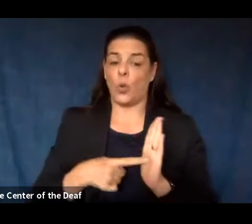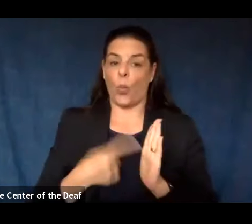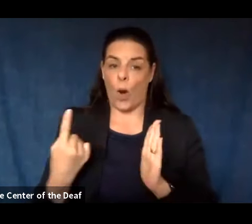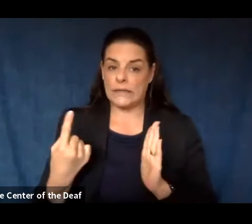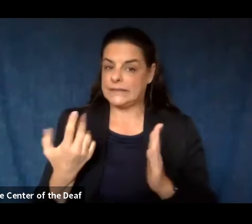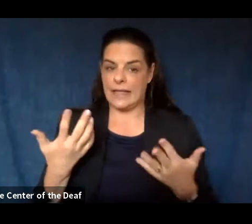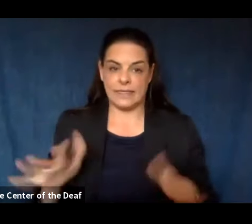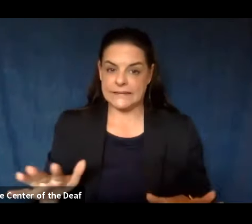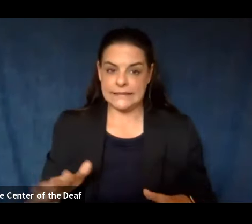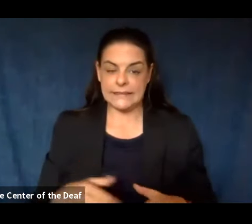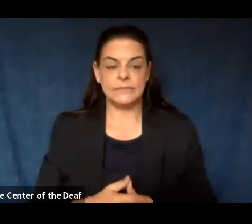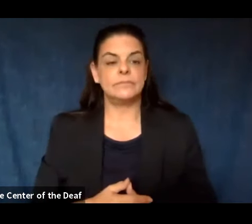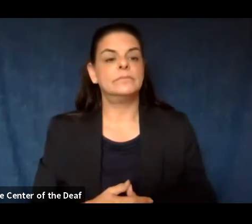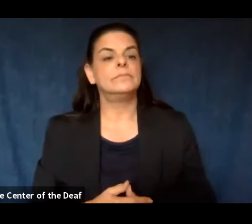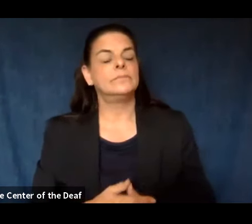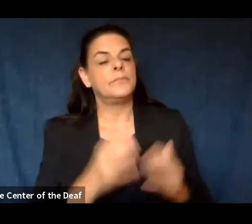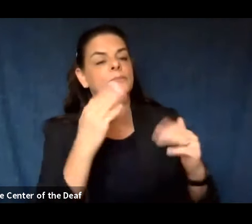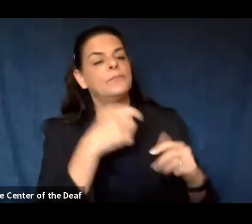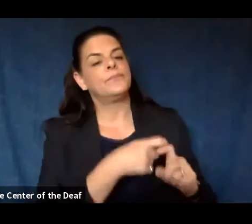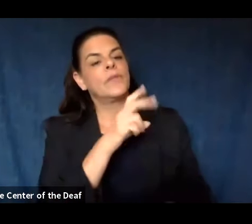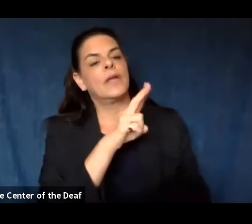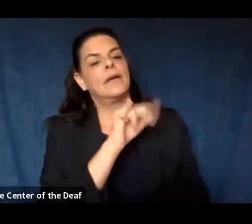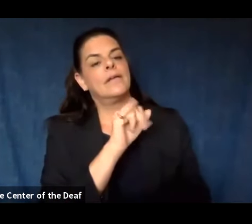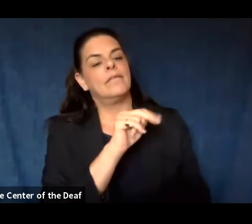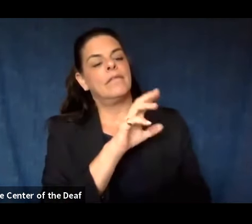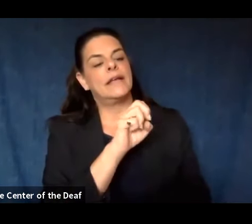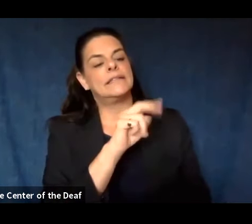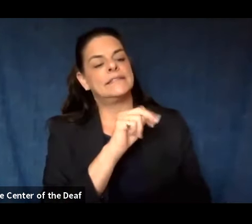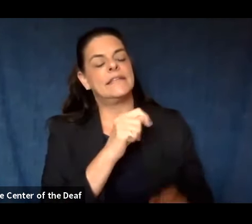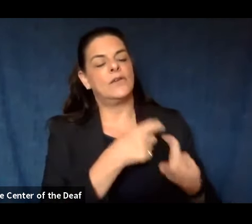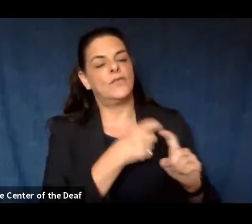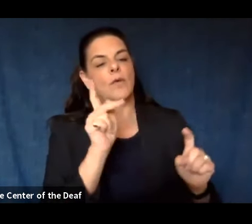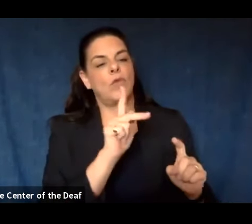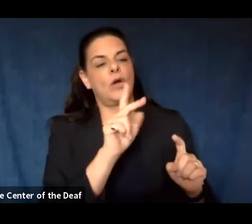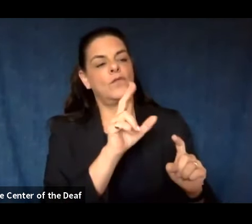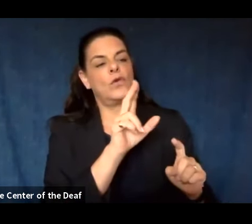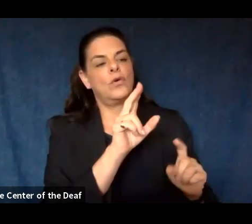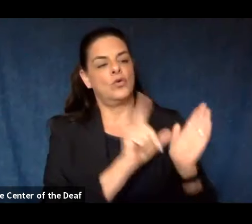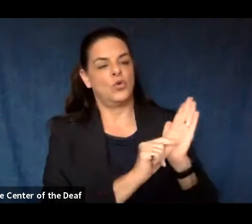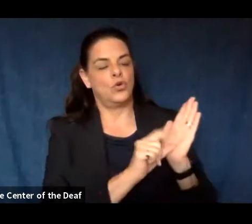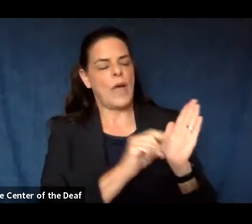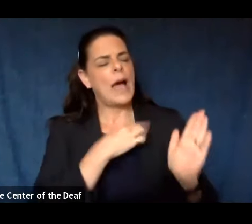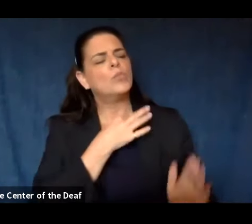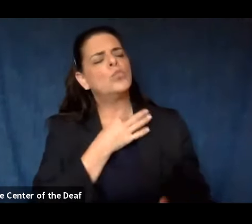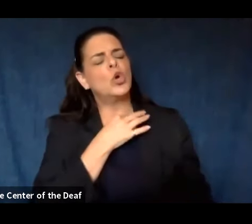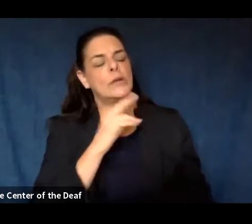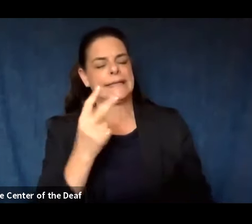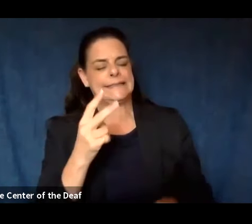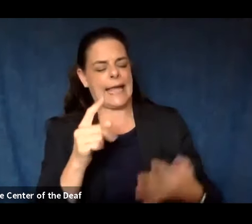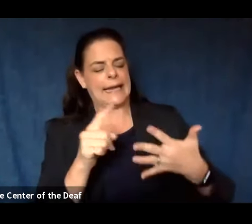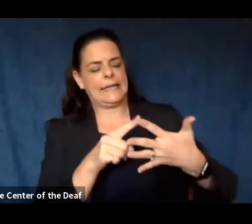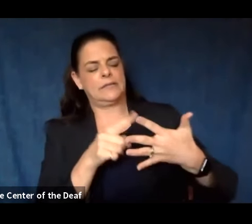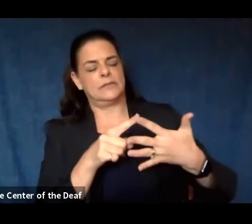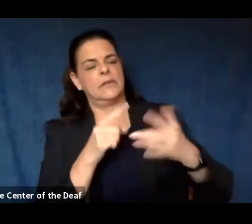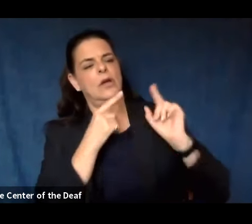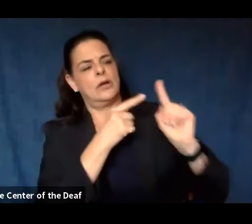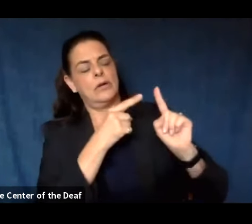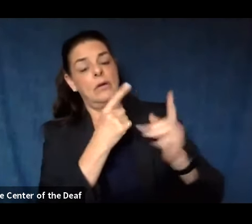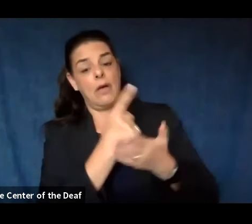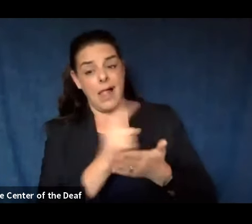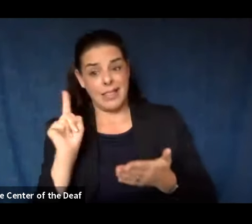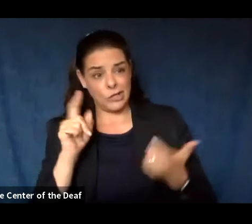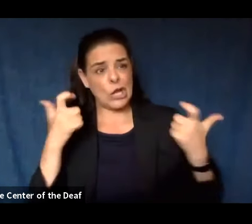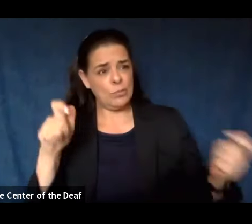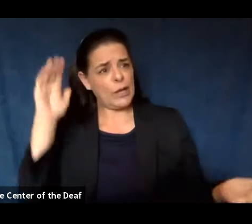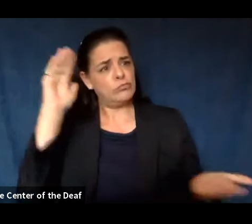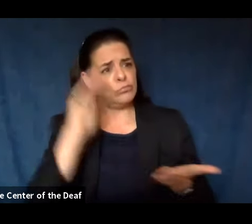and that's it. From Vincent with Sentinel, I'm curious about the second benchmark. Last week, there was a substantial decline